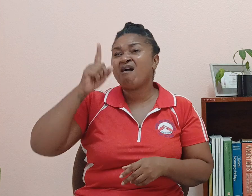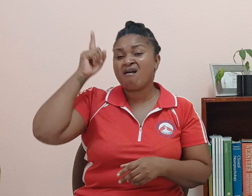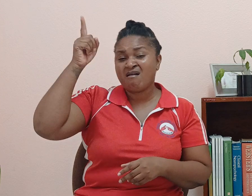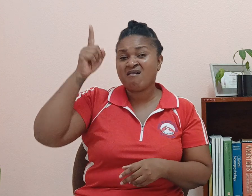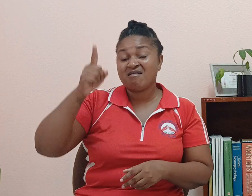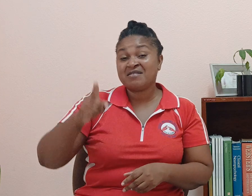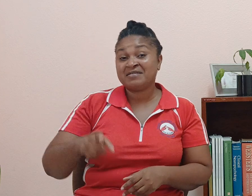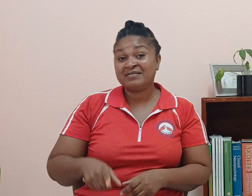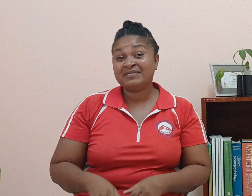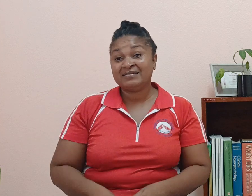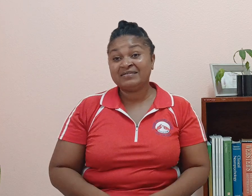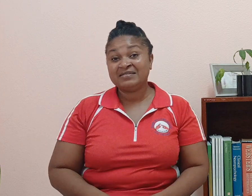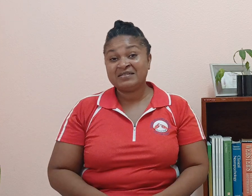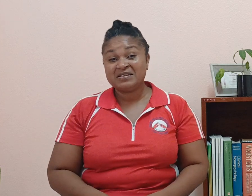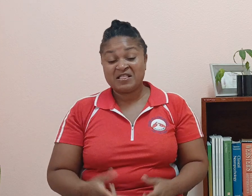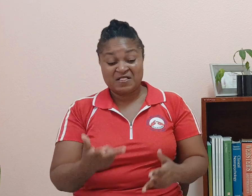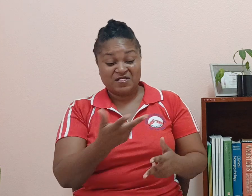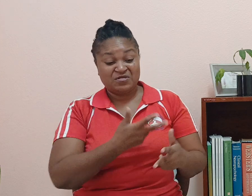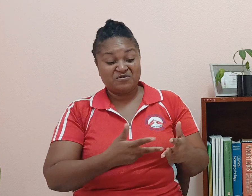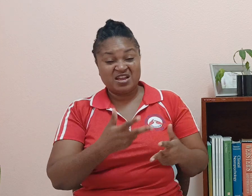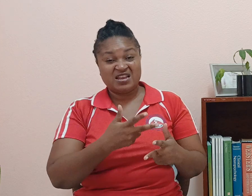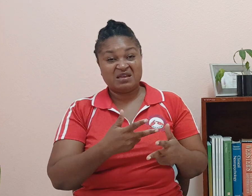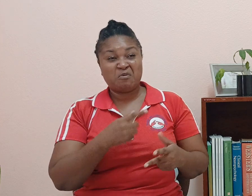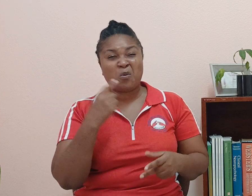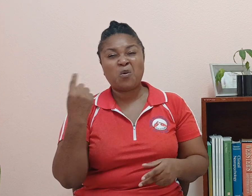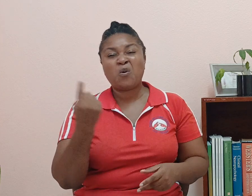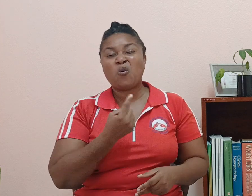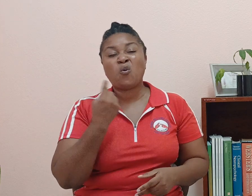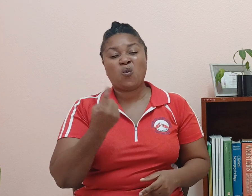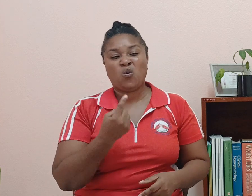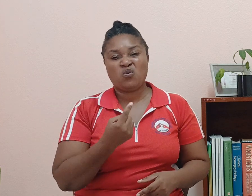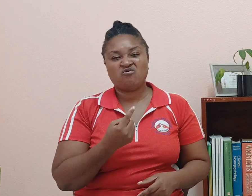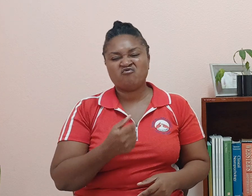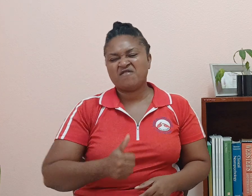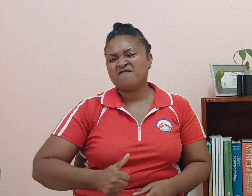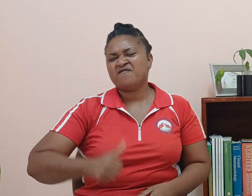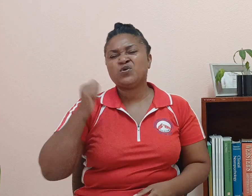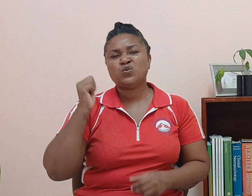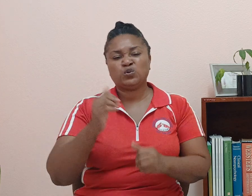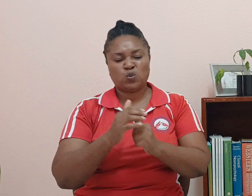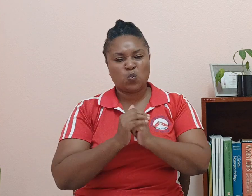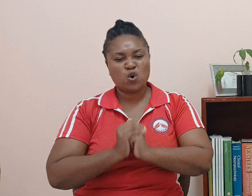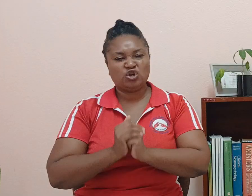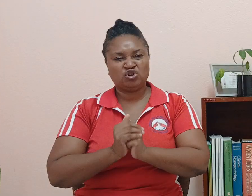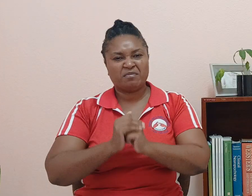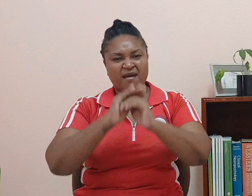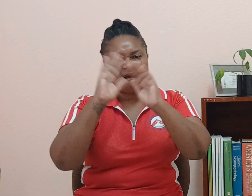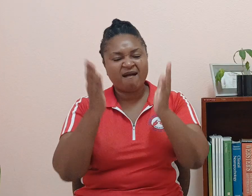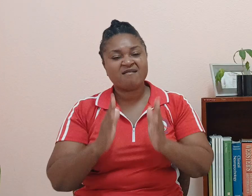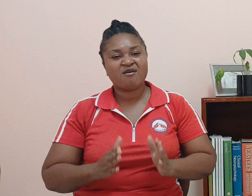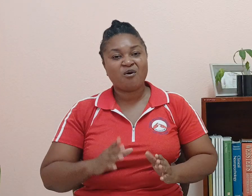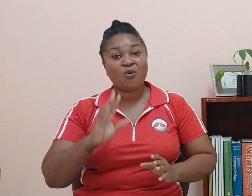they were the only people who did not worship this idol when they heard the